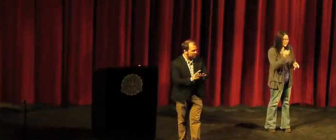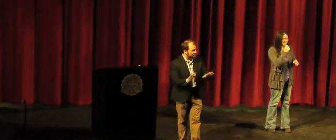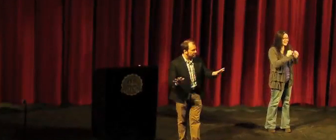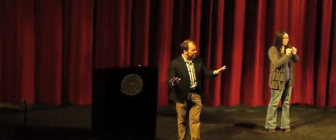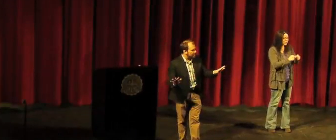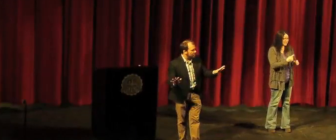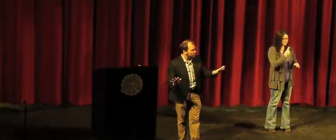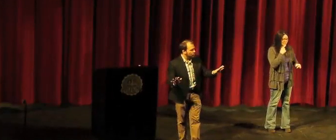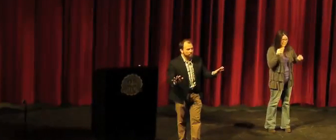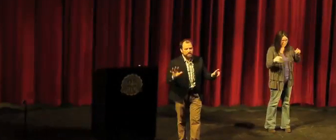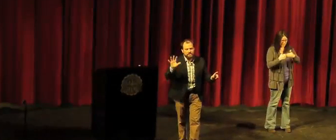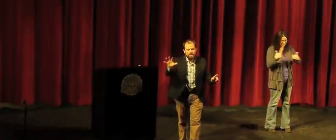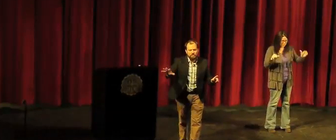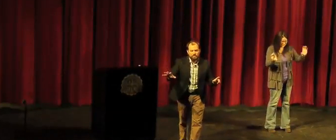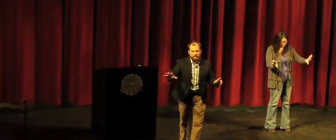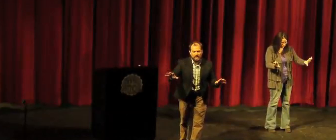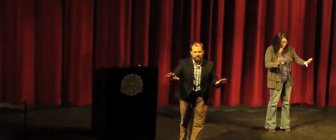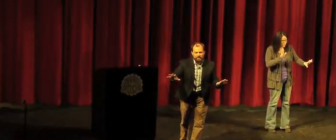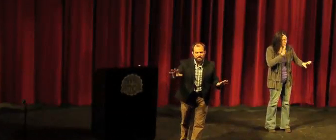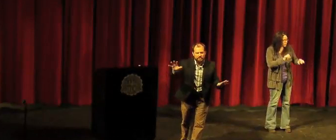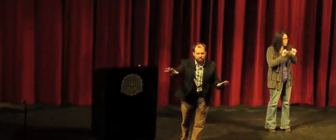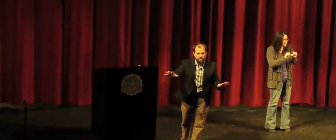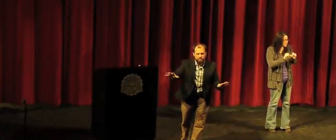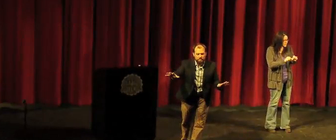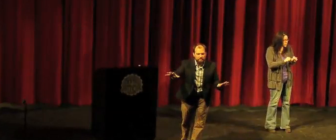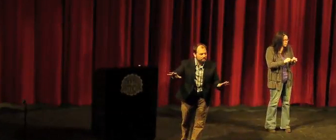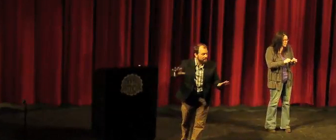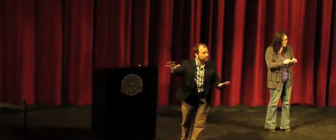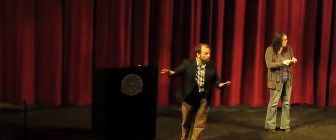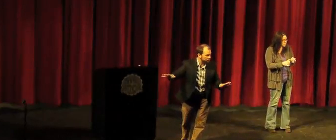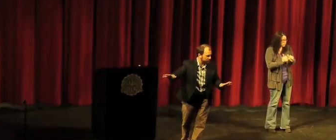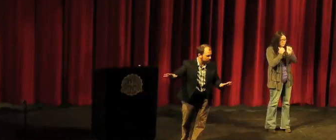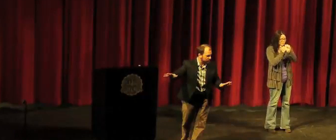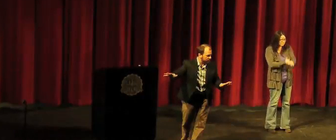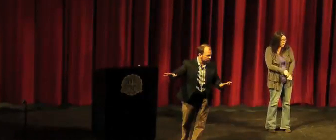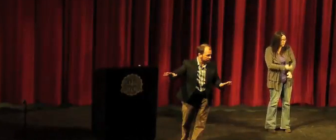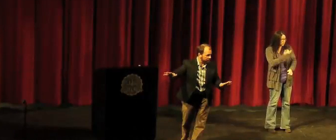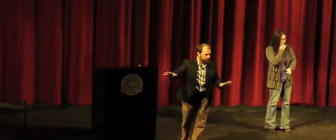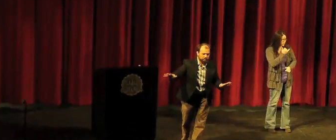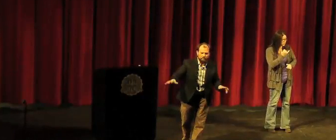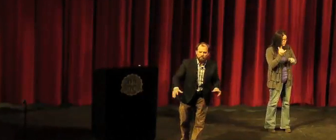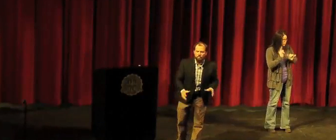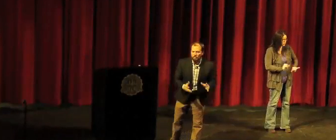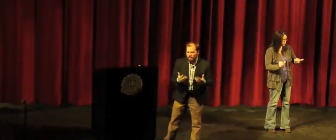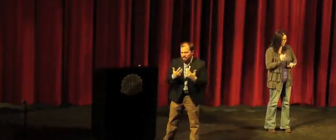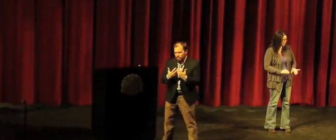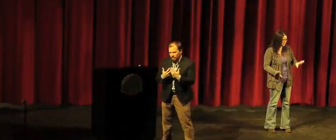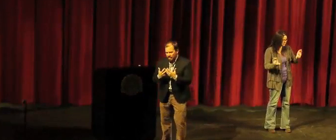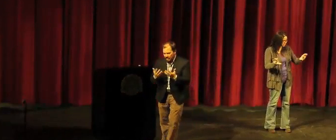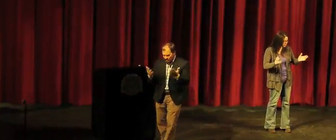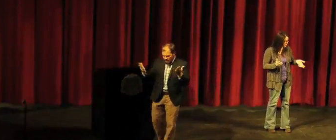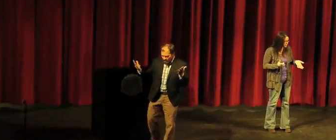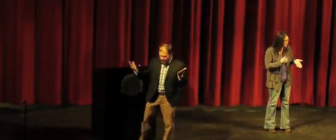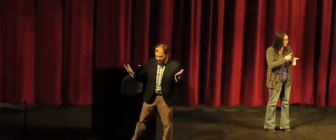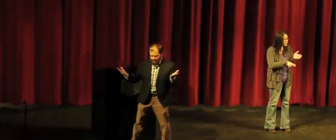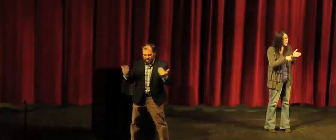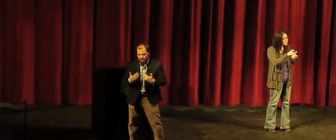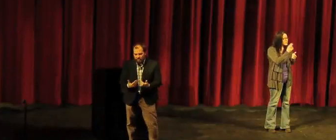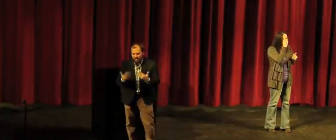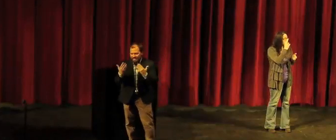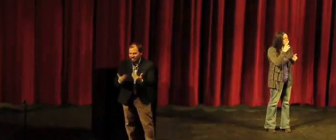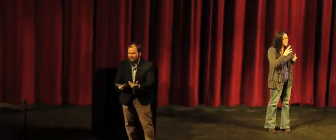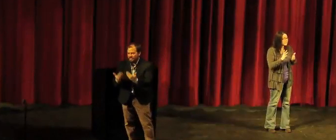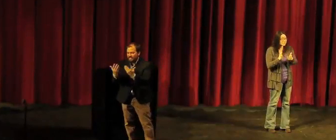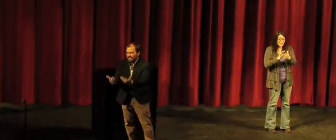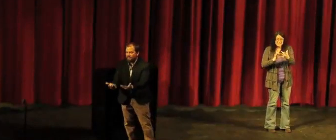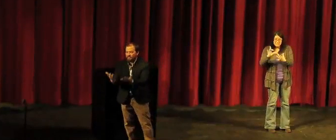telling ourselves that, we will continue to be actually conscripted by false rituals. What we need to realize is that the